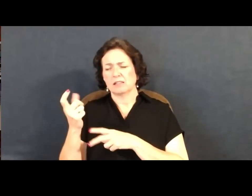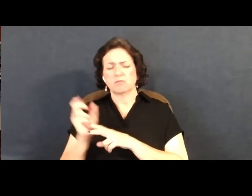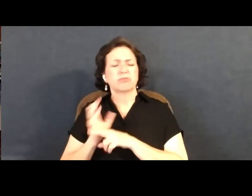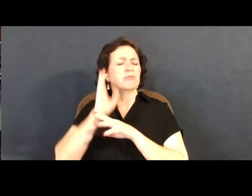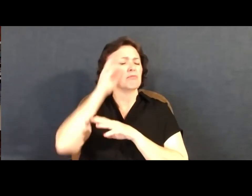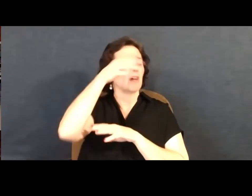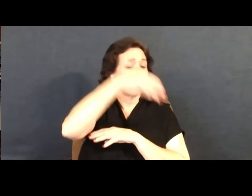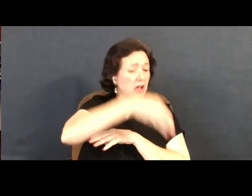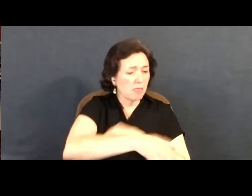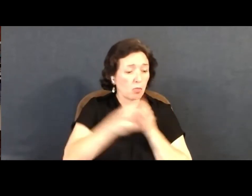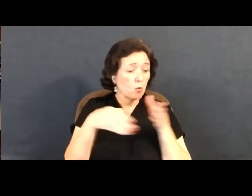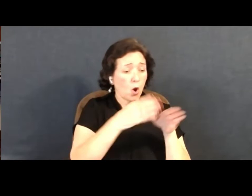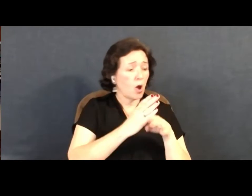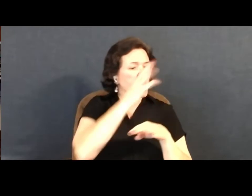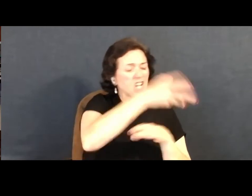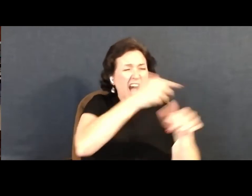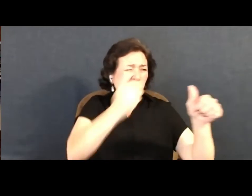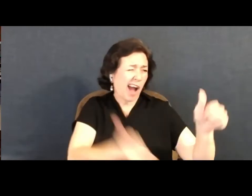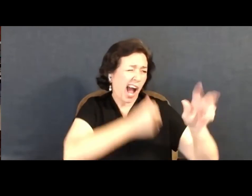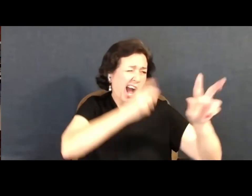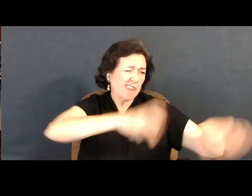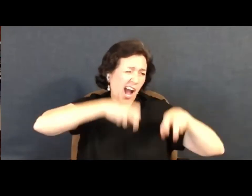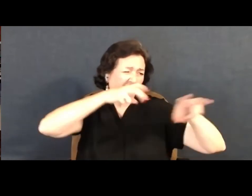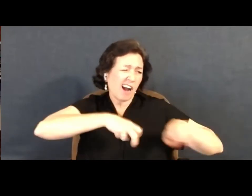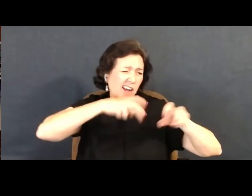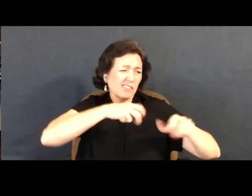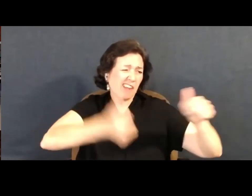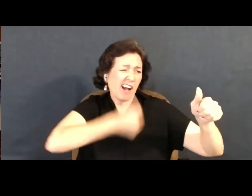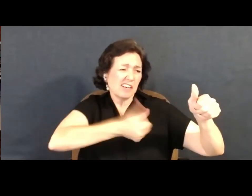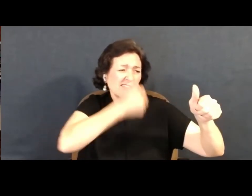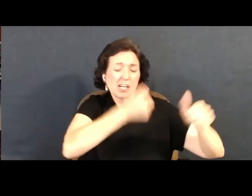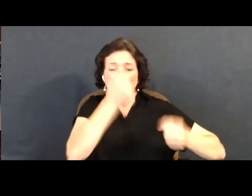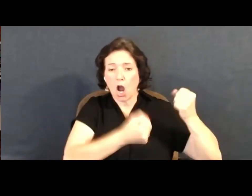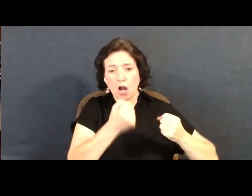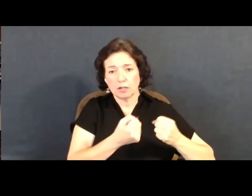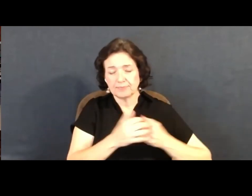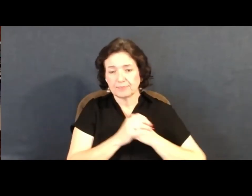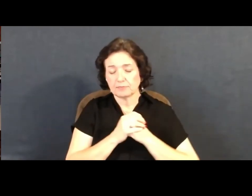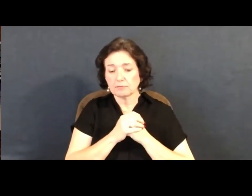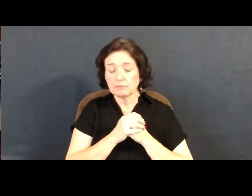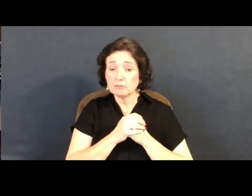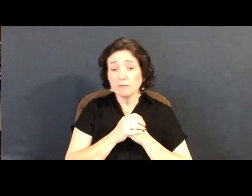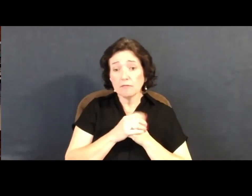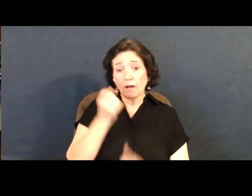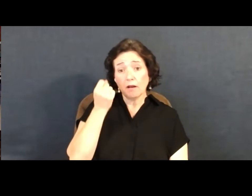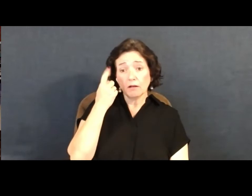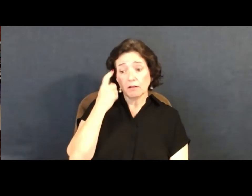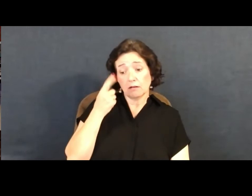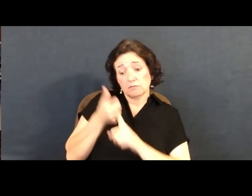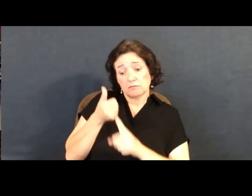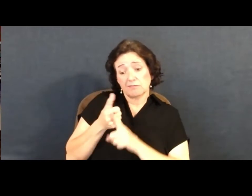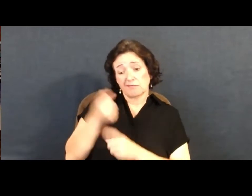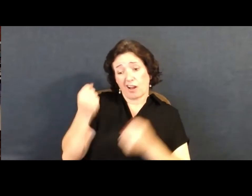the ditch, running after cars as hard as it could. Now, a car goes 40 or 50 or 60 miles an